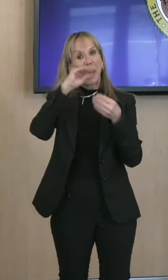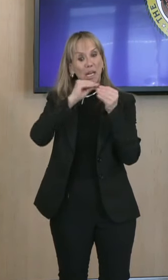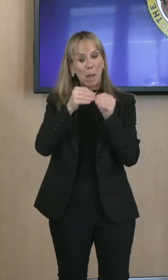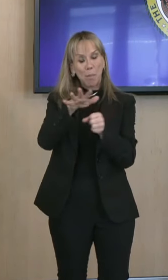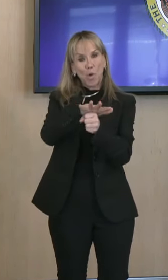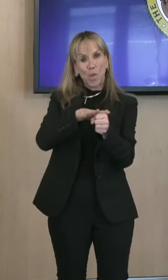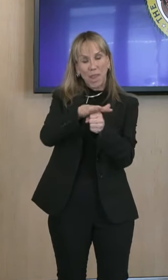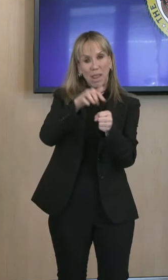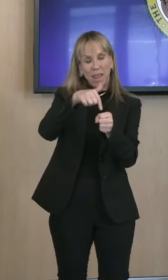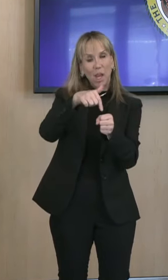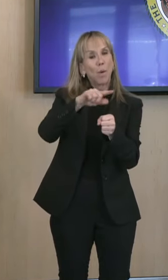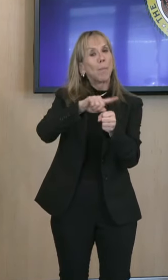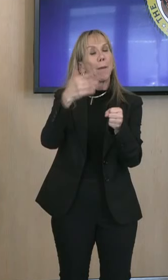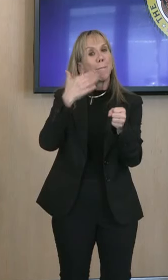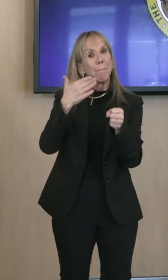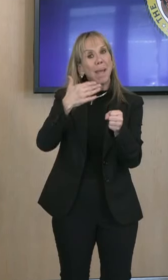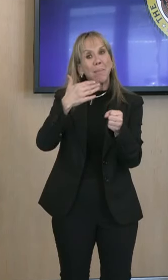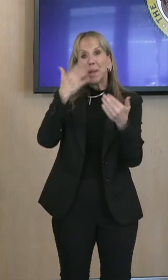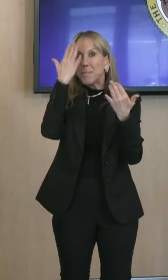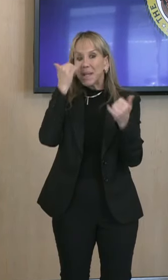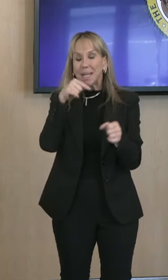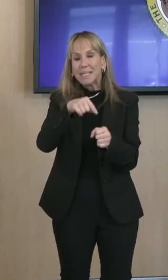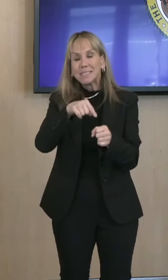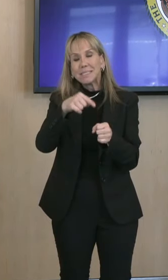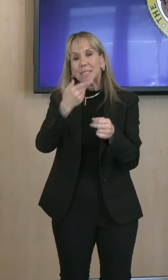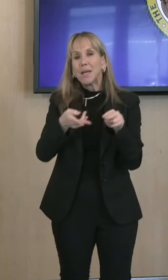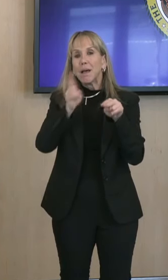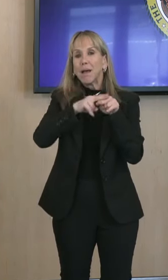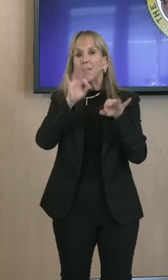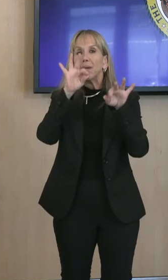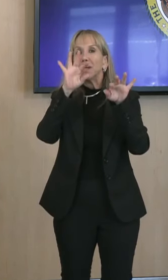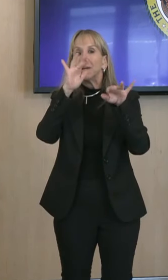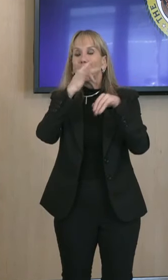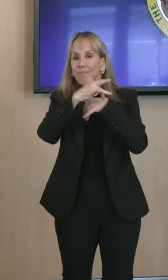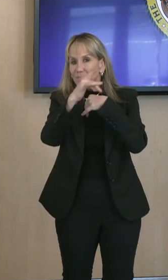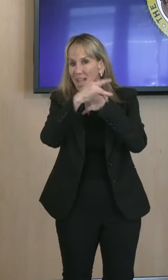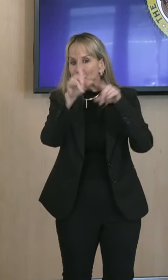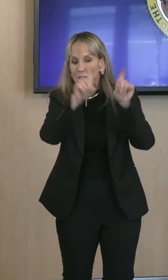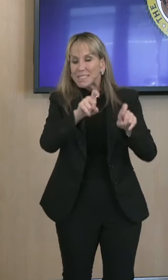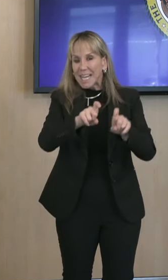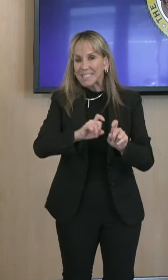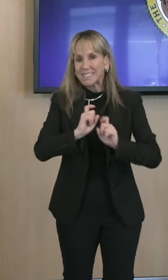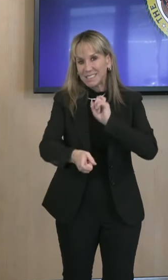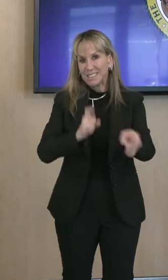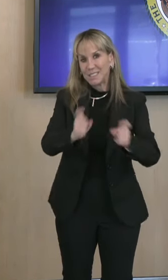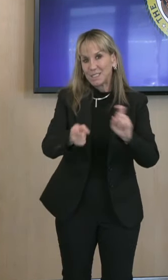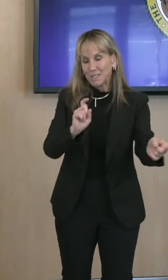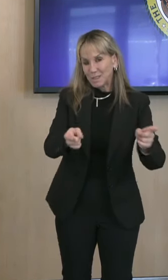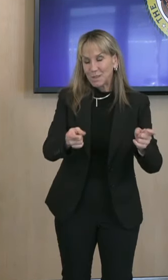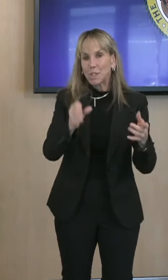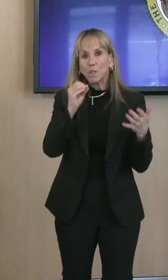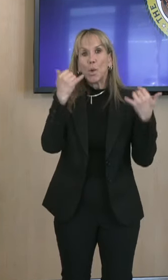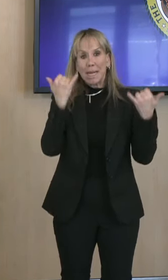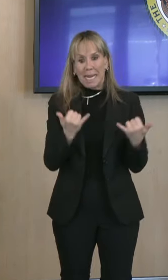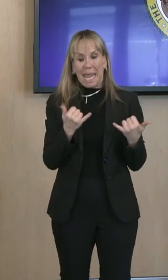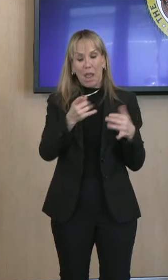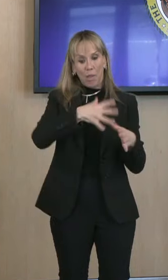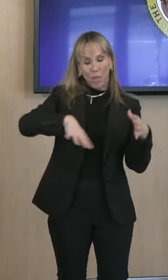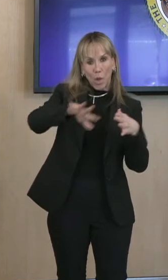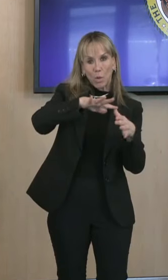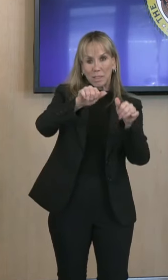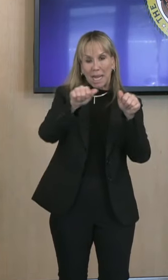number of quote-unquote cases based on the increase of availability of access to testing